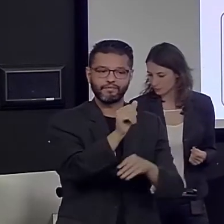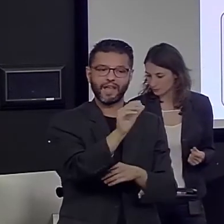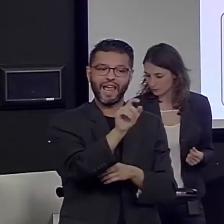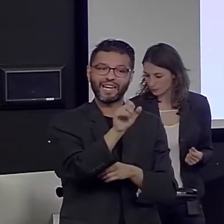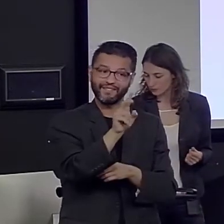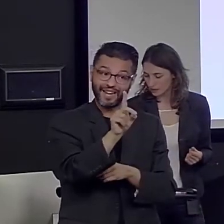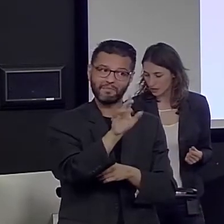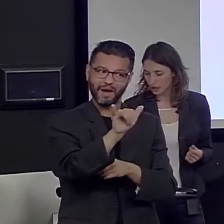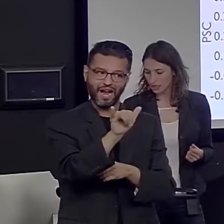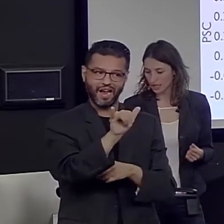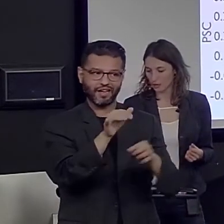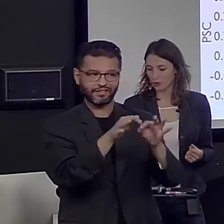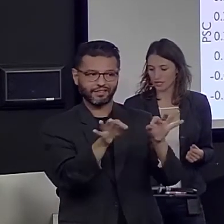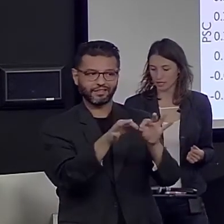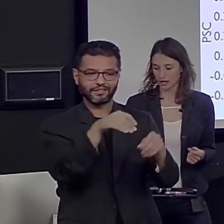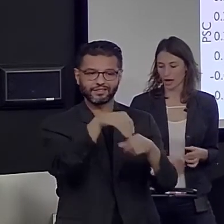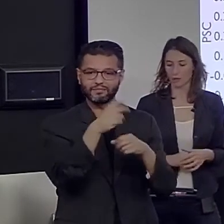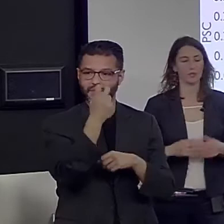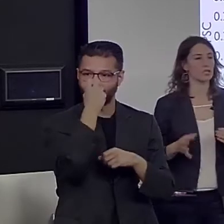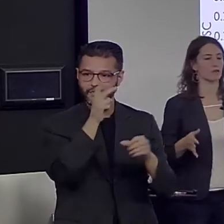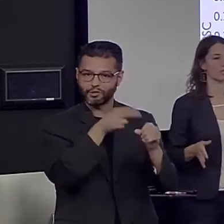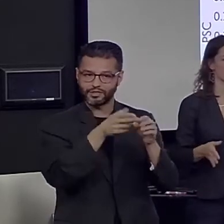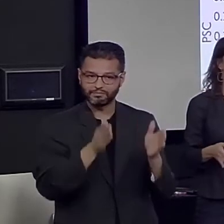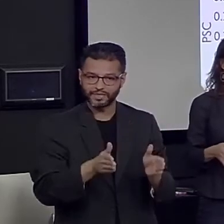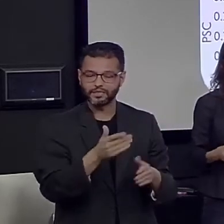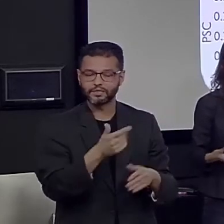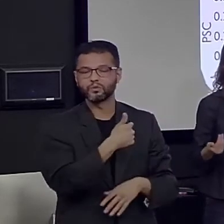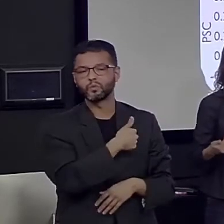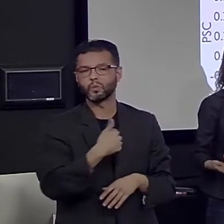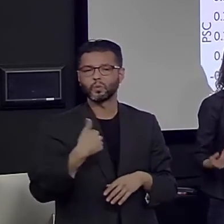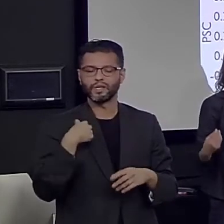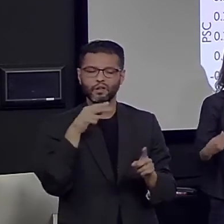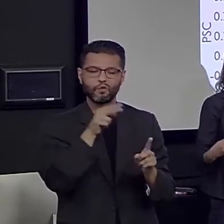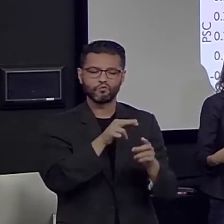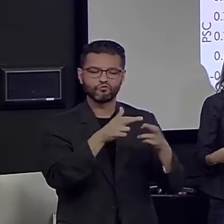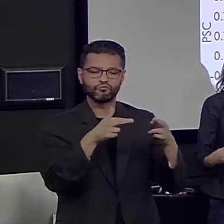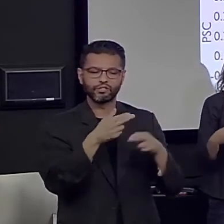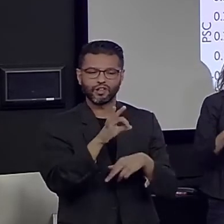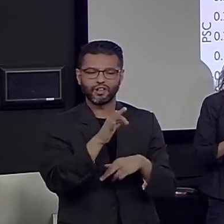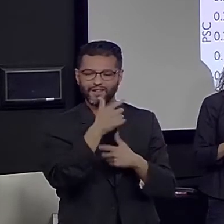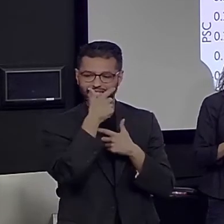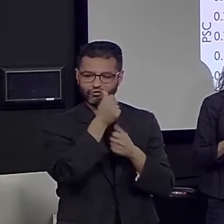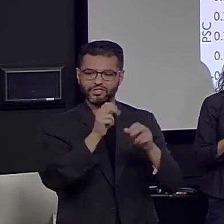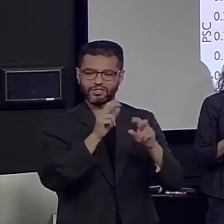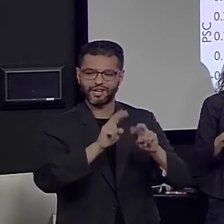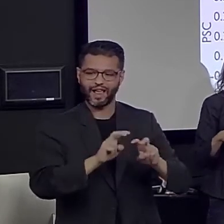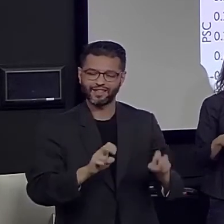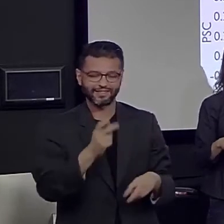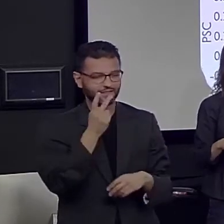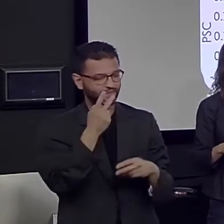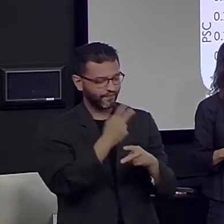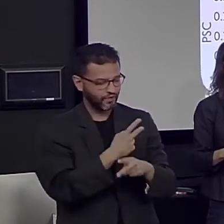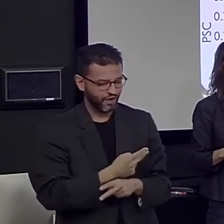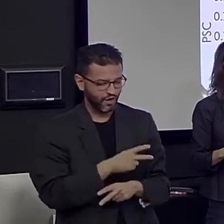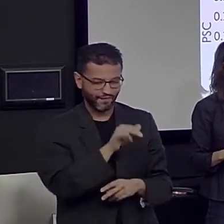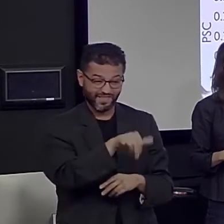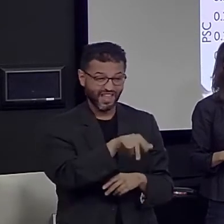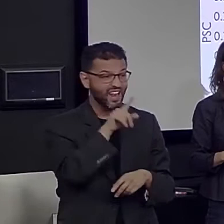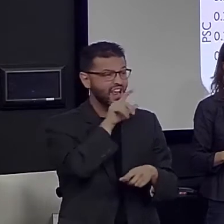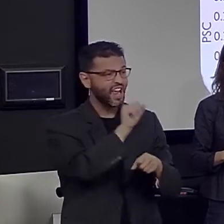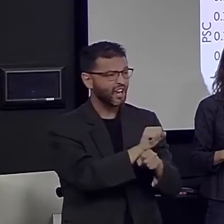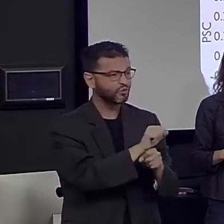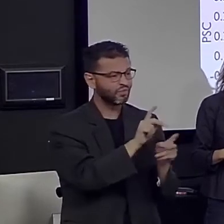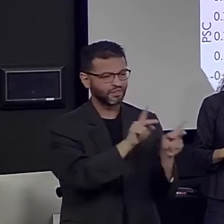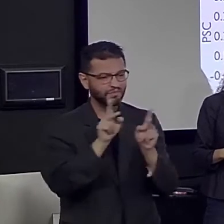participants. And we did a region of interest analysis to ask whether these effects extend into what's classically known as V1,